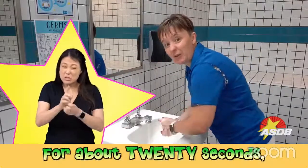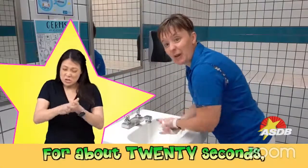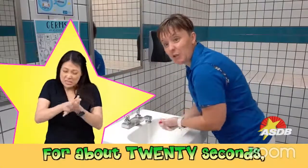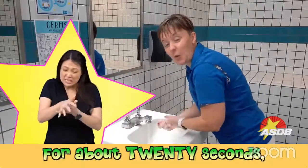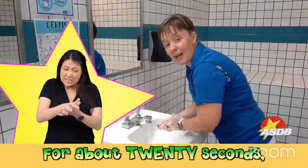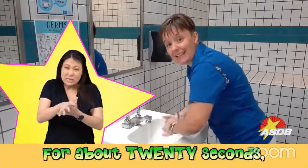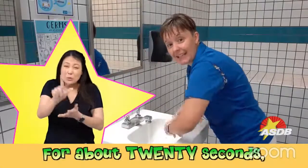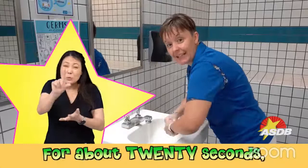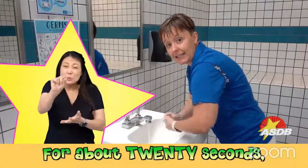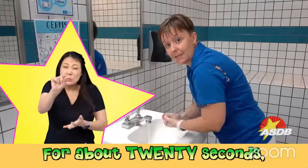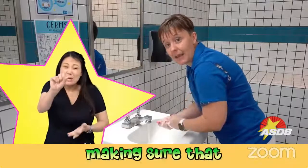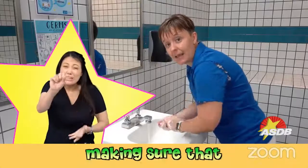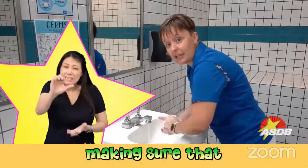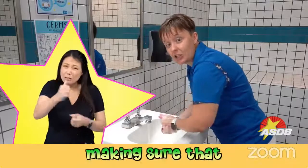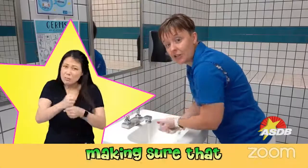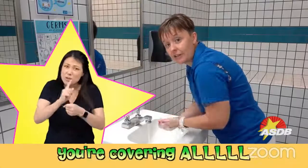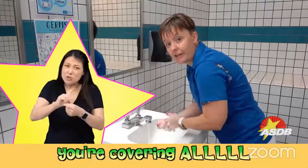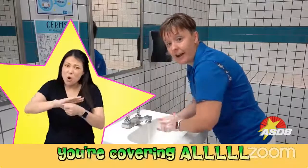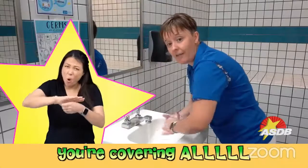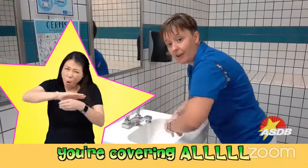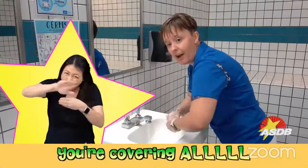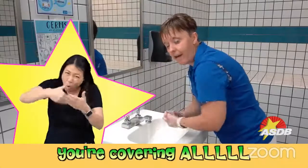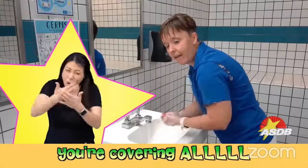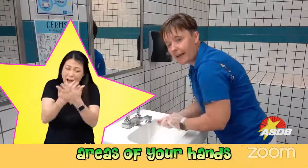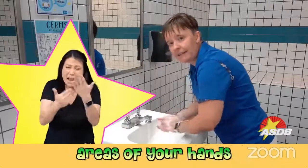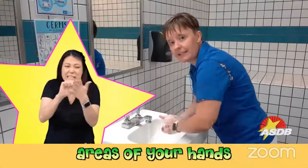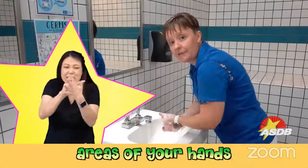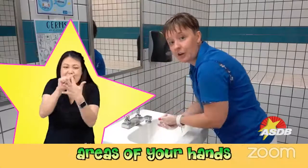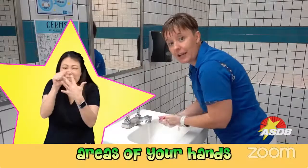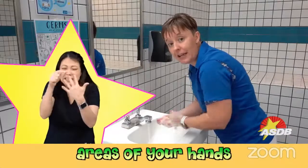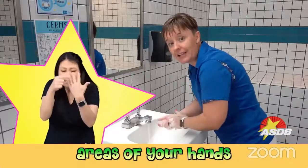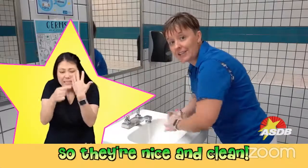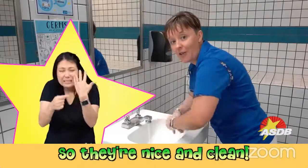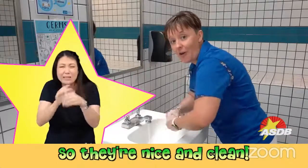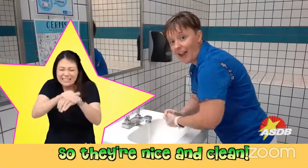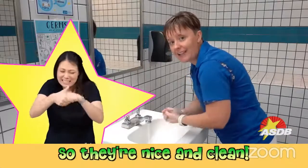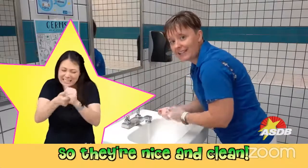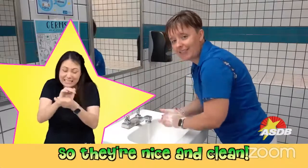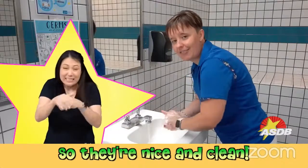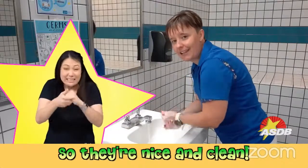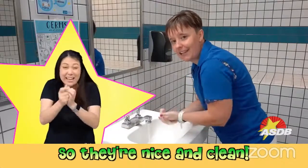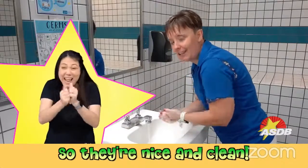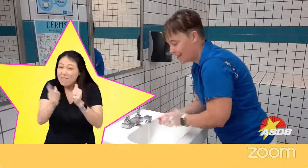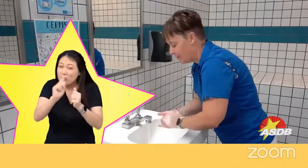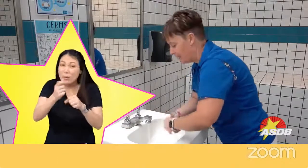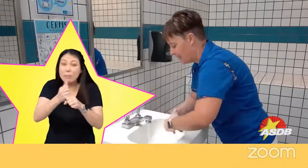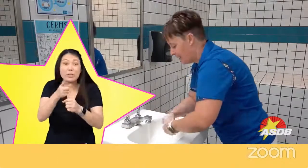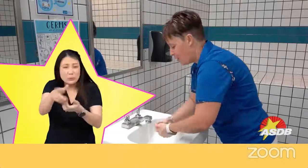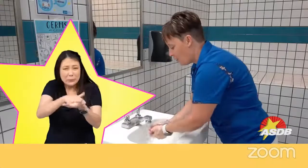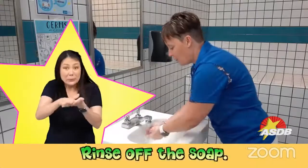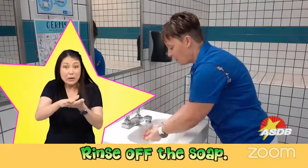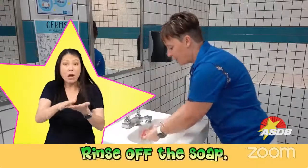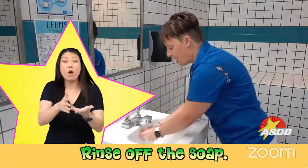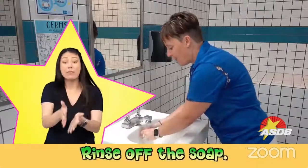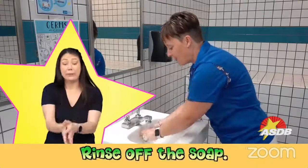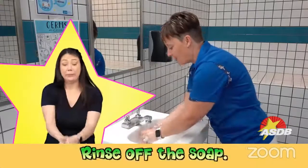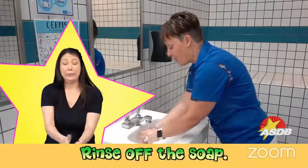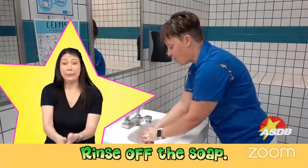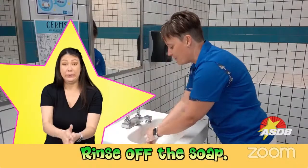really good for about 20 seconds, making sure that you're covering all areas of your hands so they're nice and clean. Rinse off the